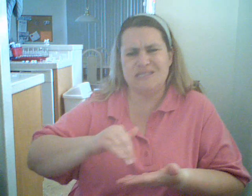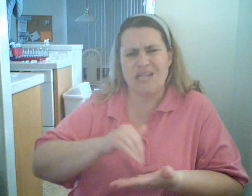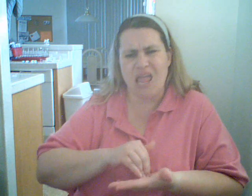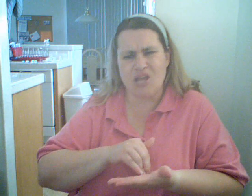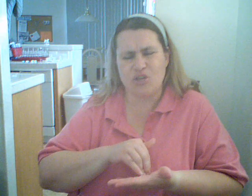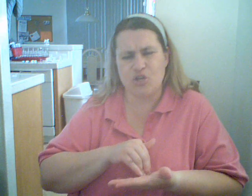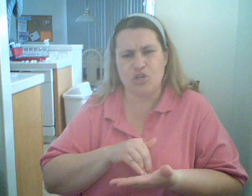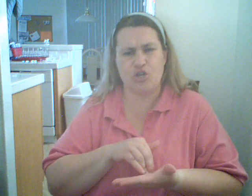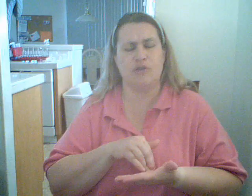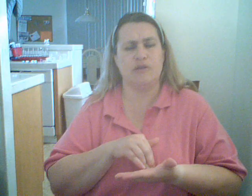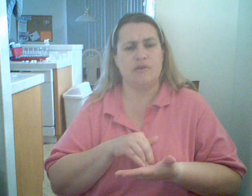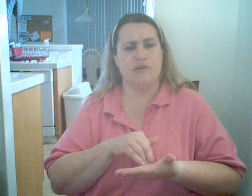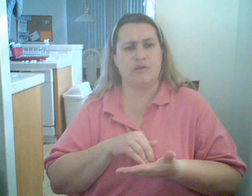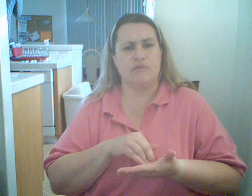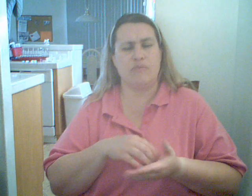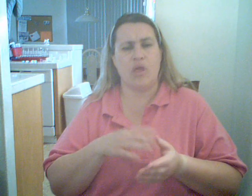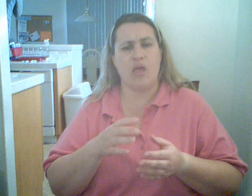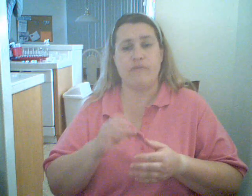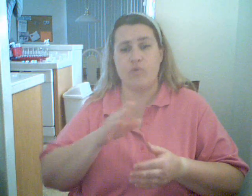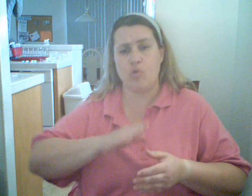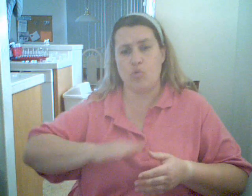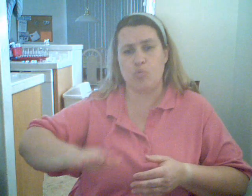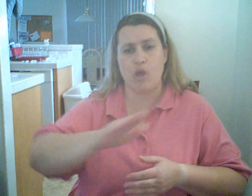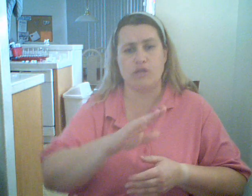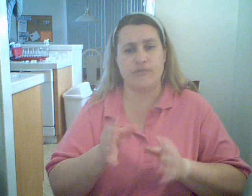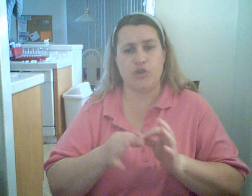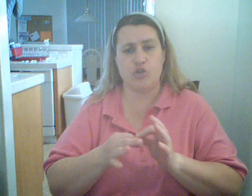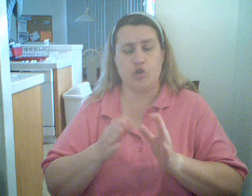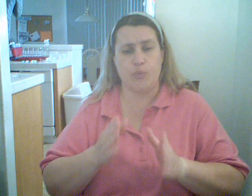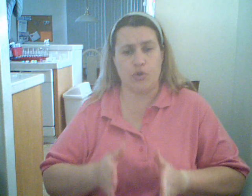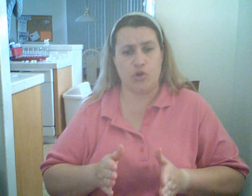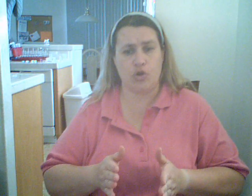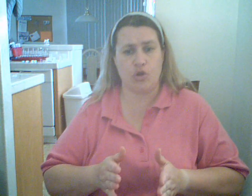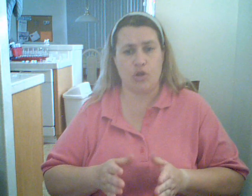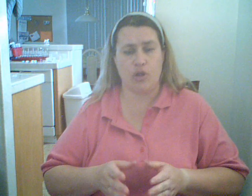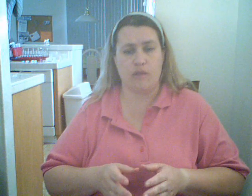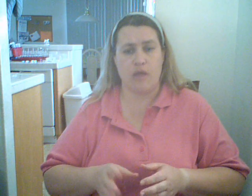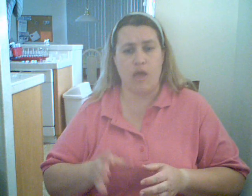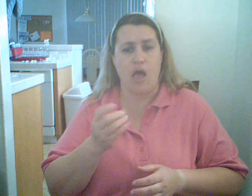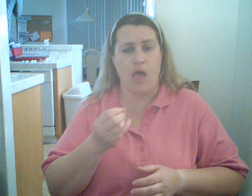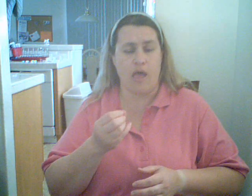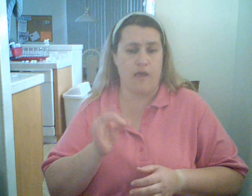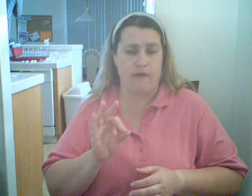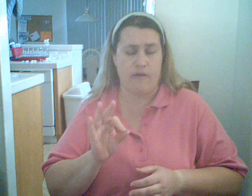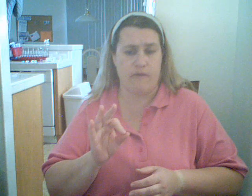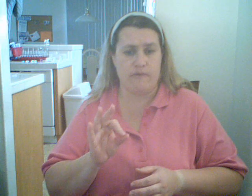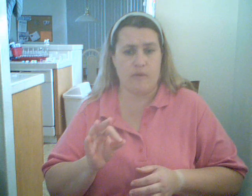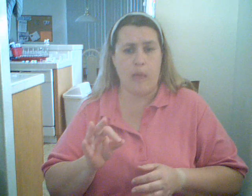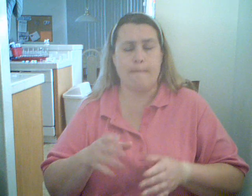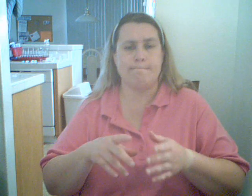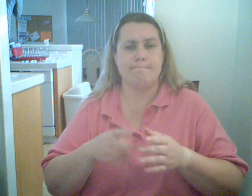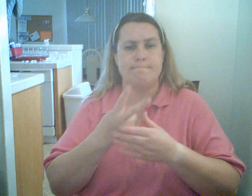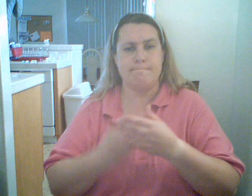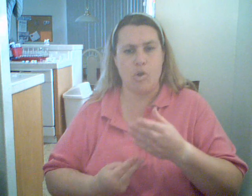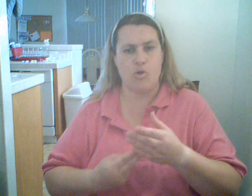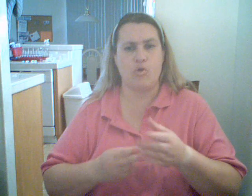of a professional interpreter on the interview and the performance portions of the test. Okay, so we